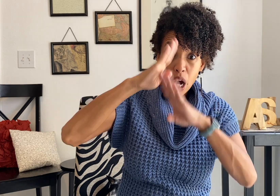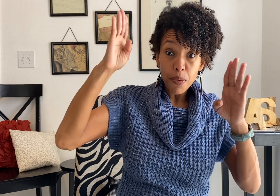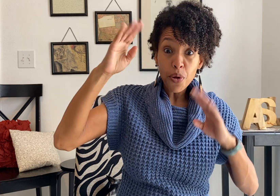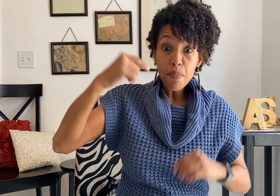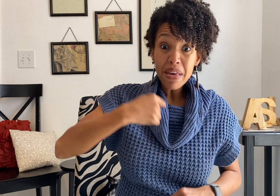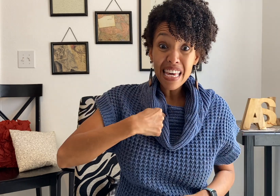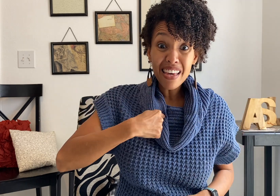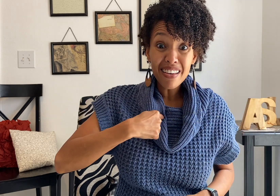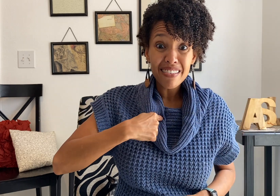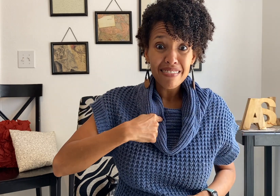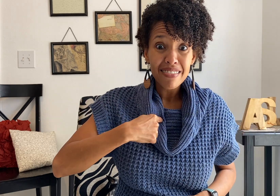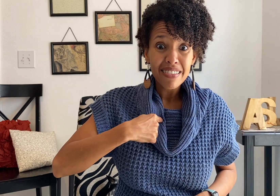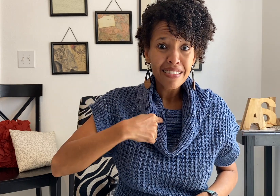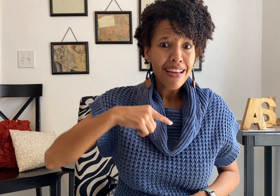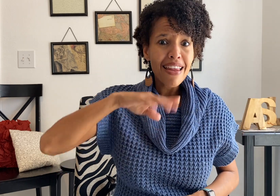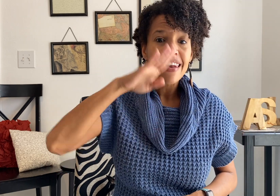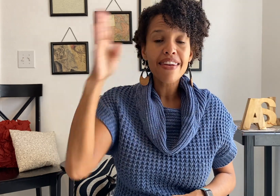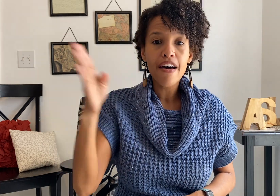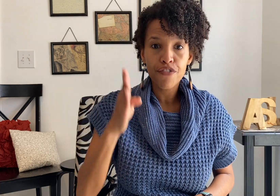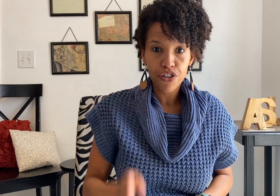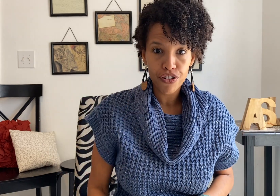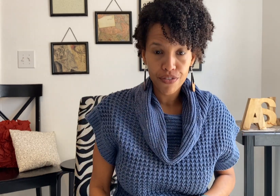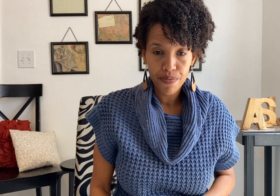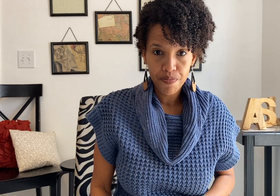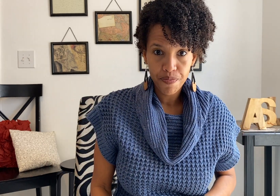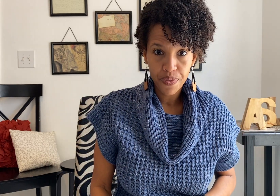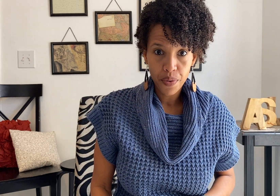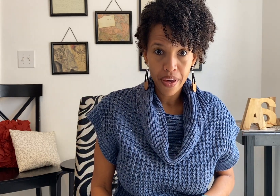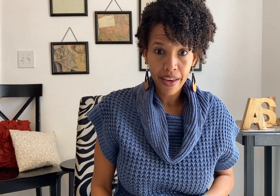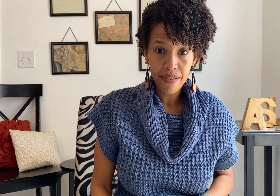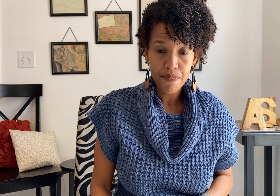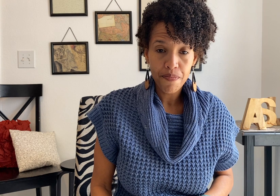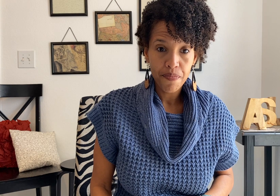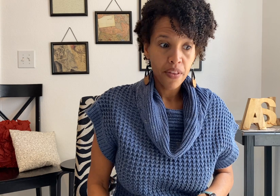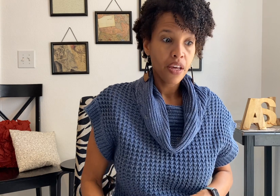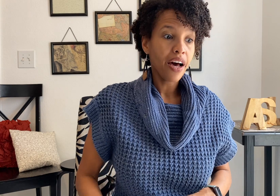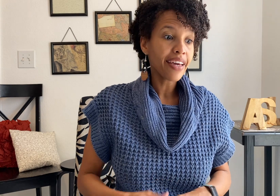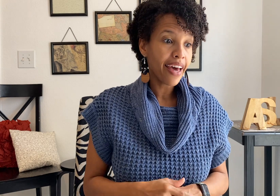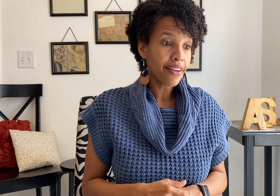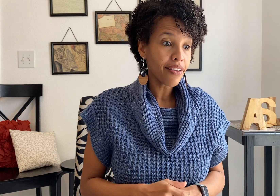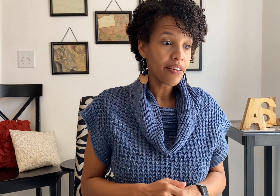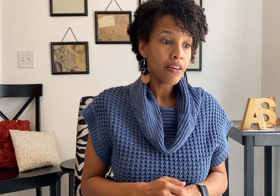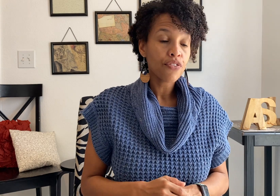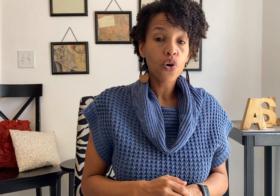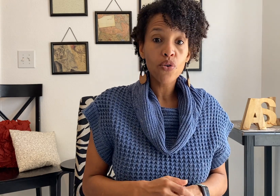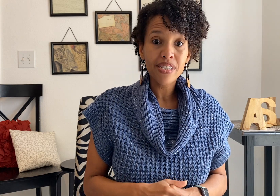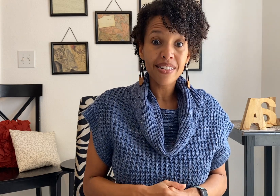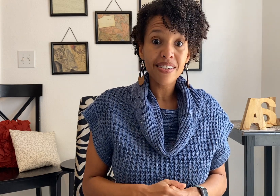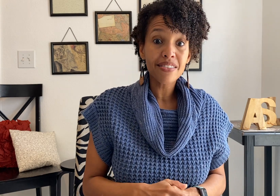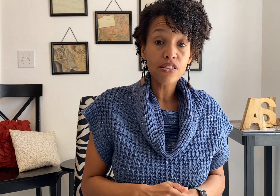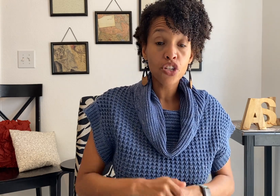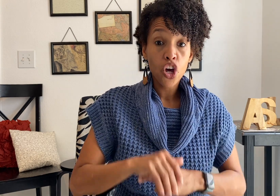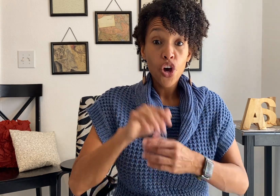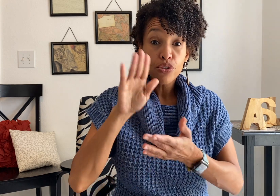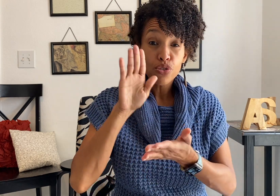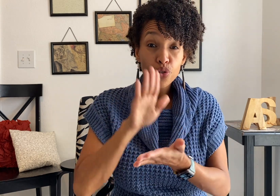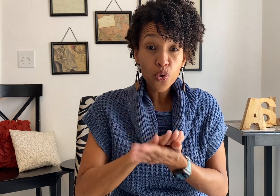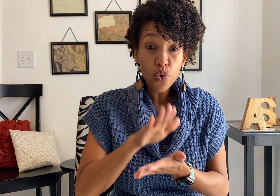trouble me, never. Okay? Again, the whole sentence.